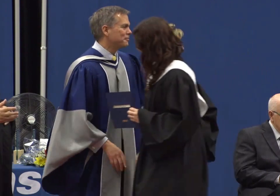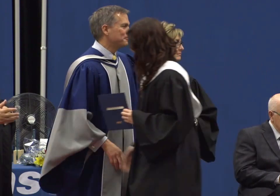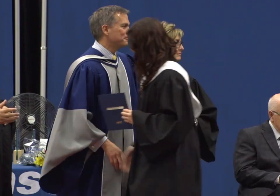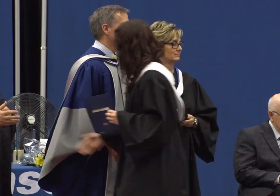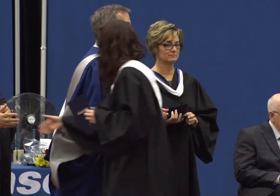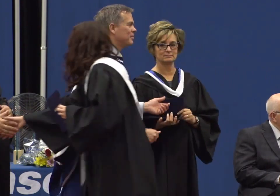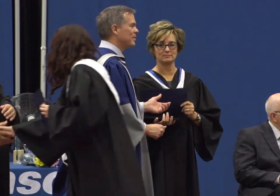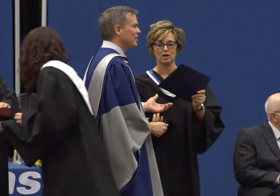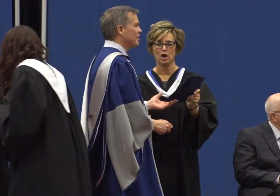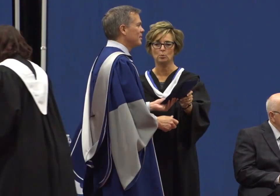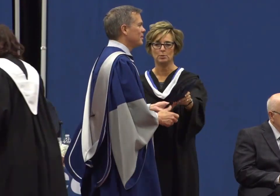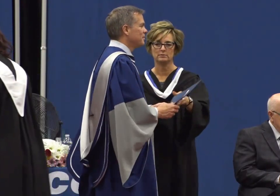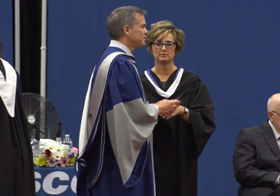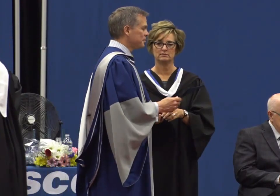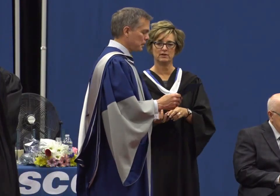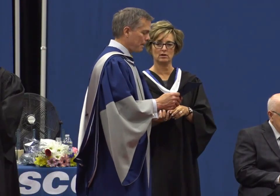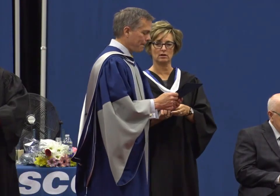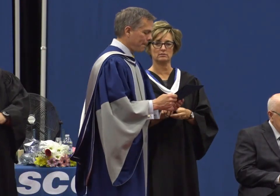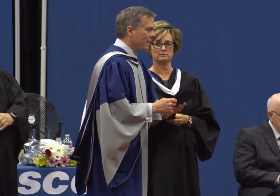Hope Sears.